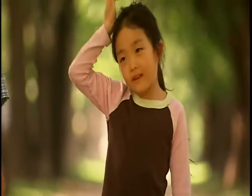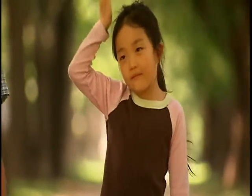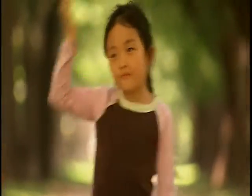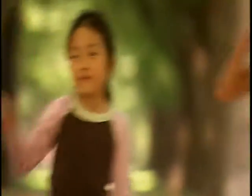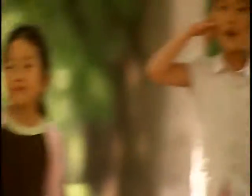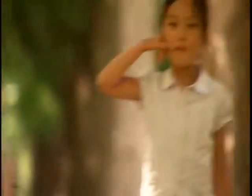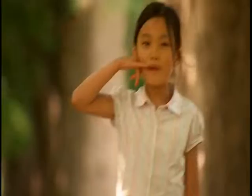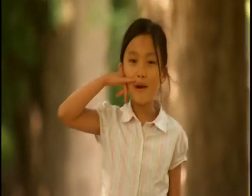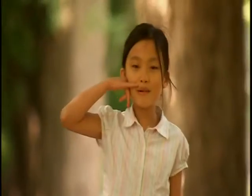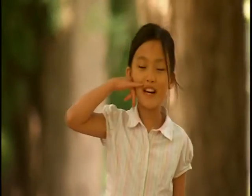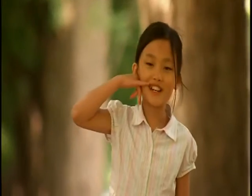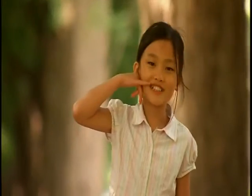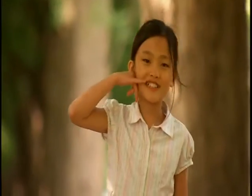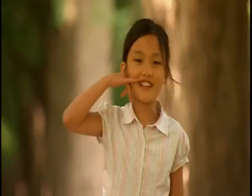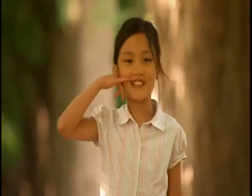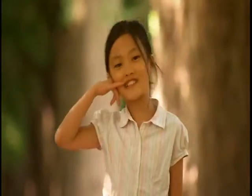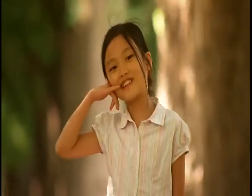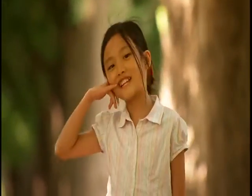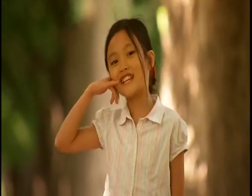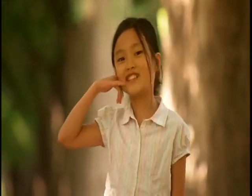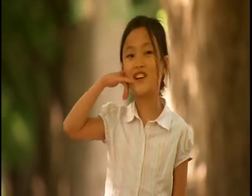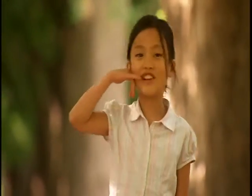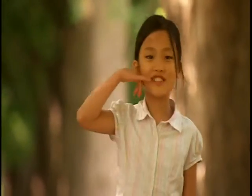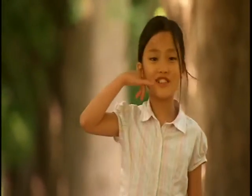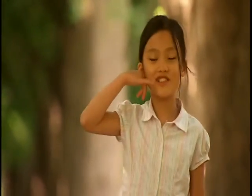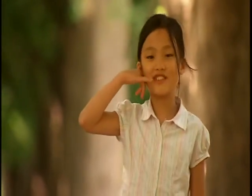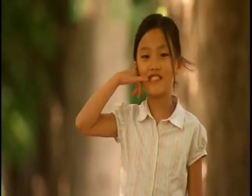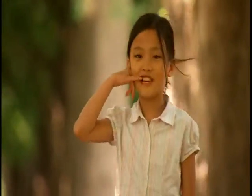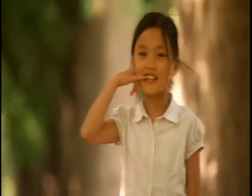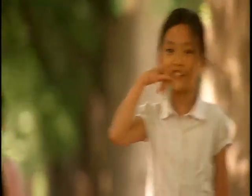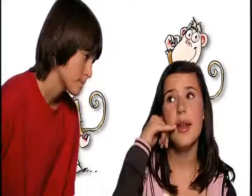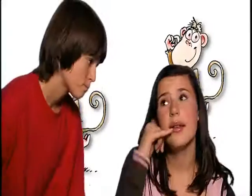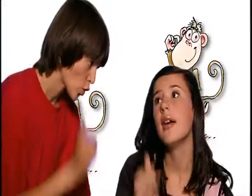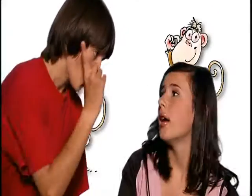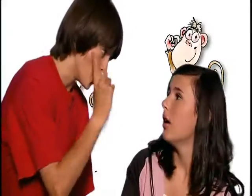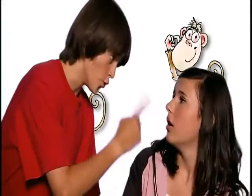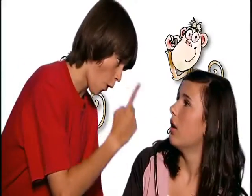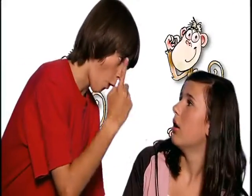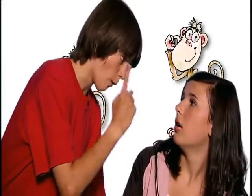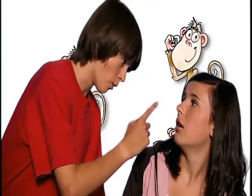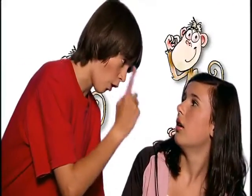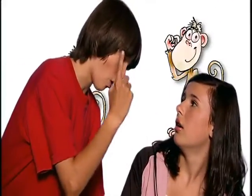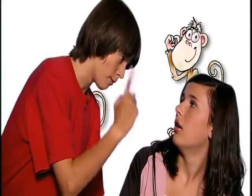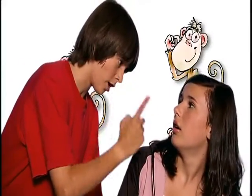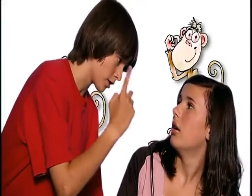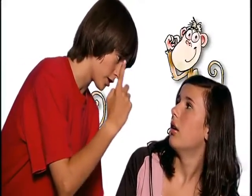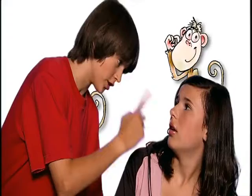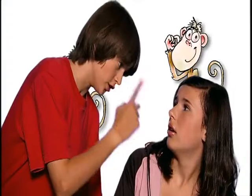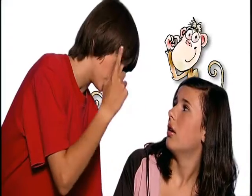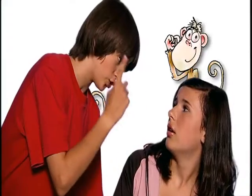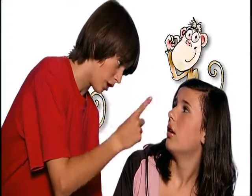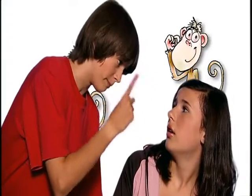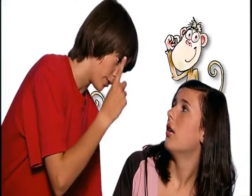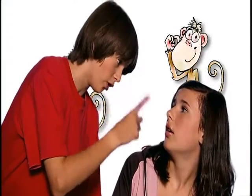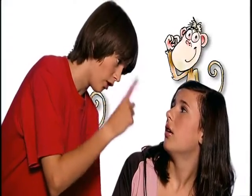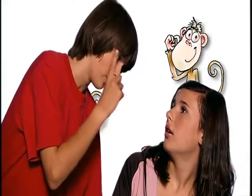head. Mama called the doctor and the doctor said, no more monkeys jumping on the